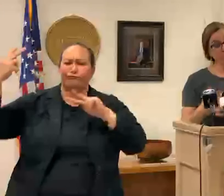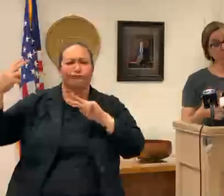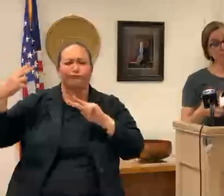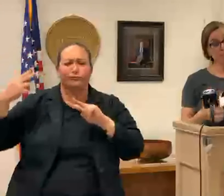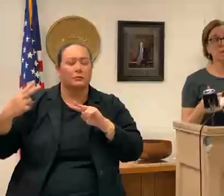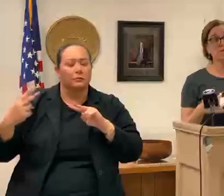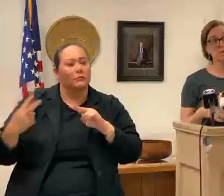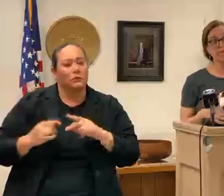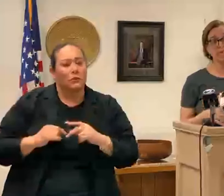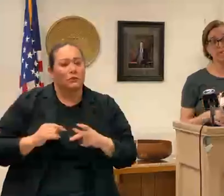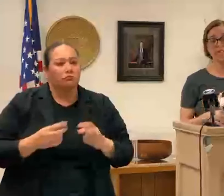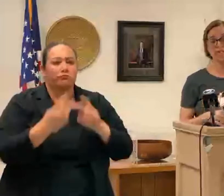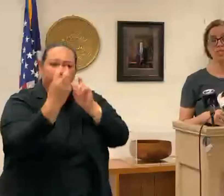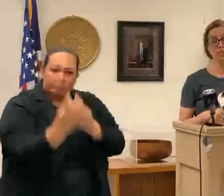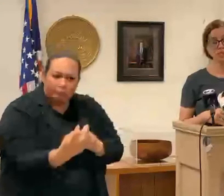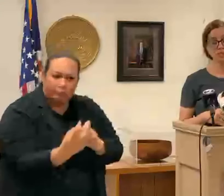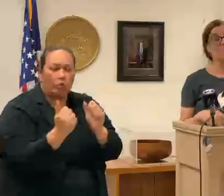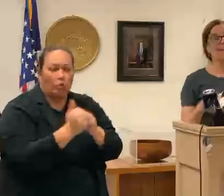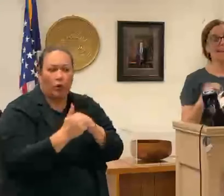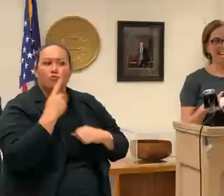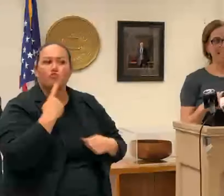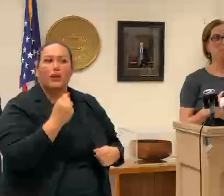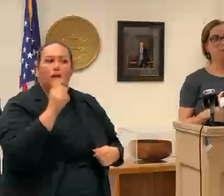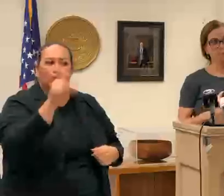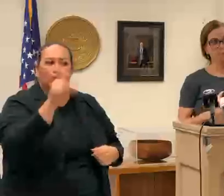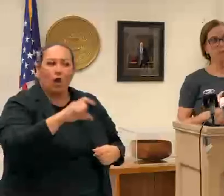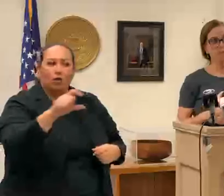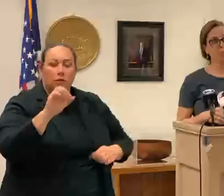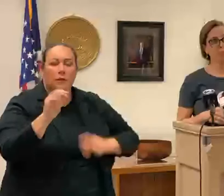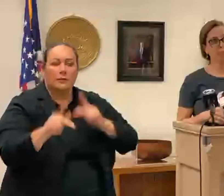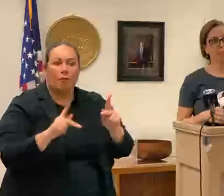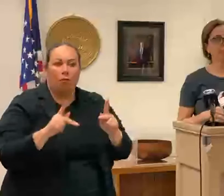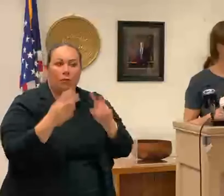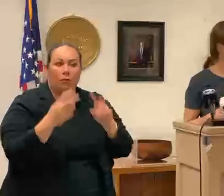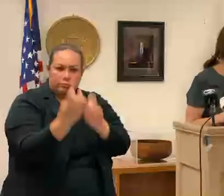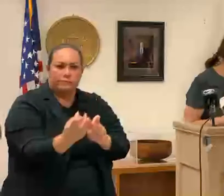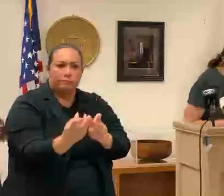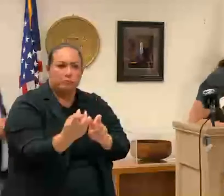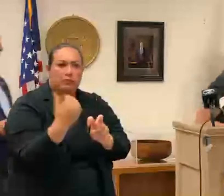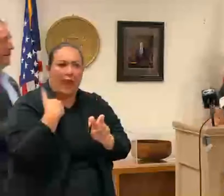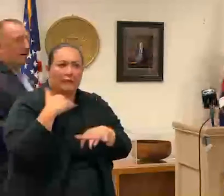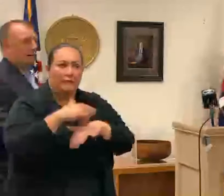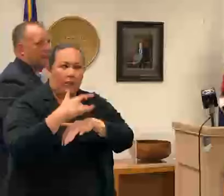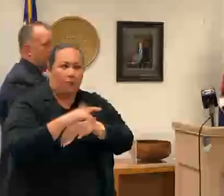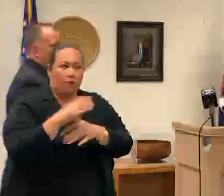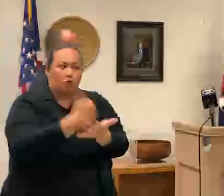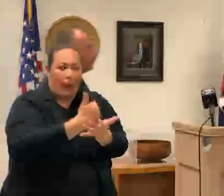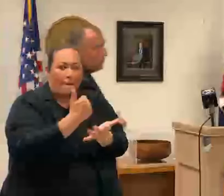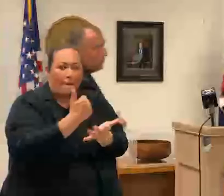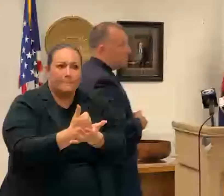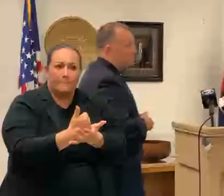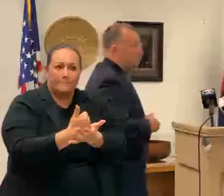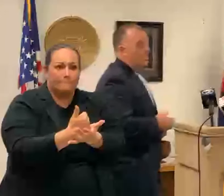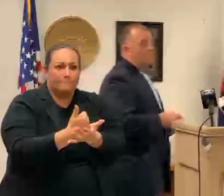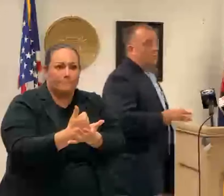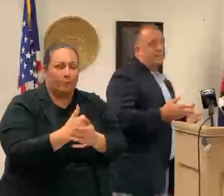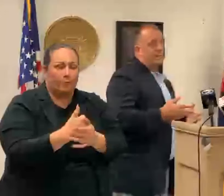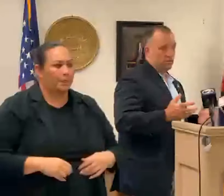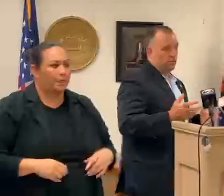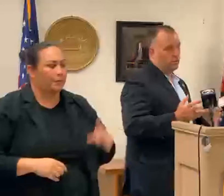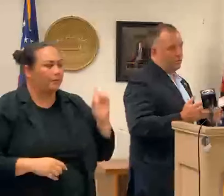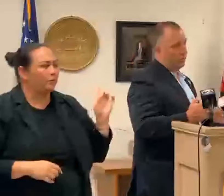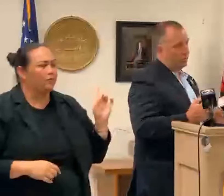representative. Everybody who is in those non-congregate shelters has a Red Cross representative. I would add, thanks, Denise. The